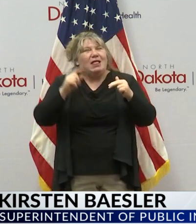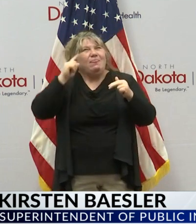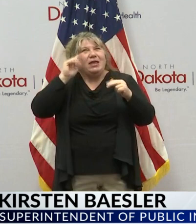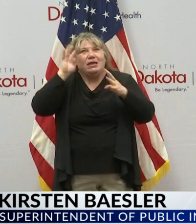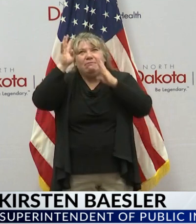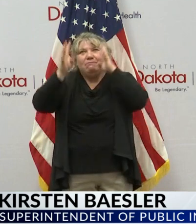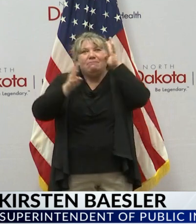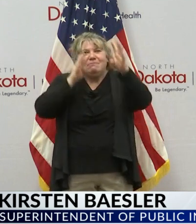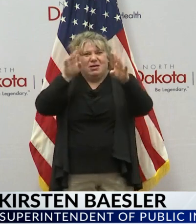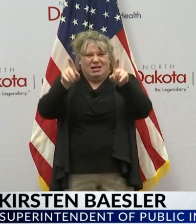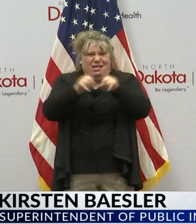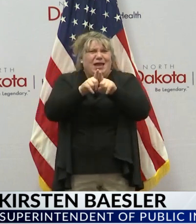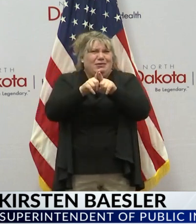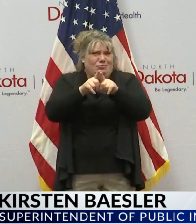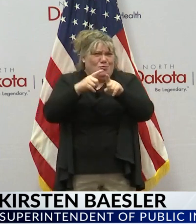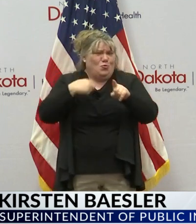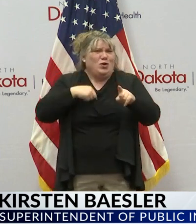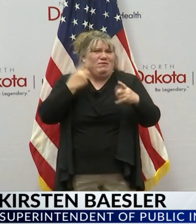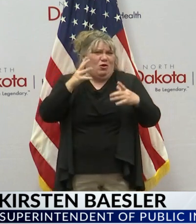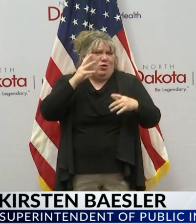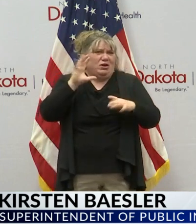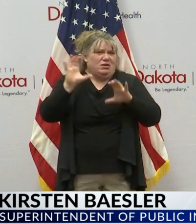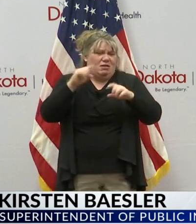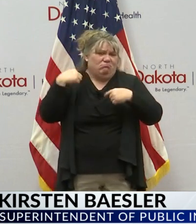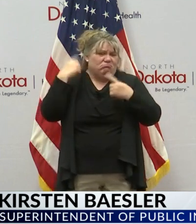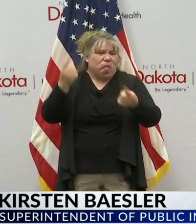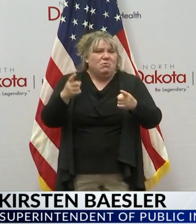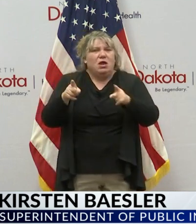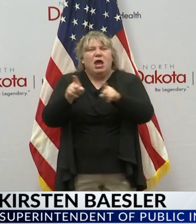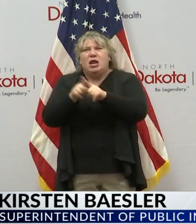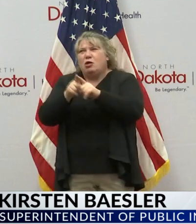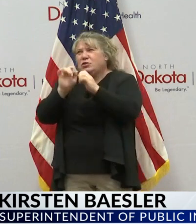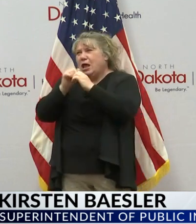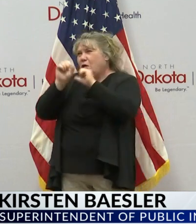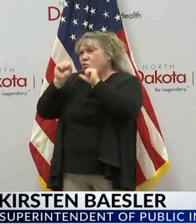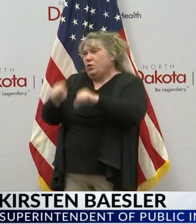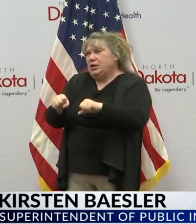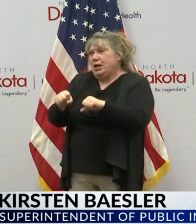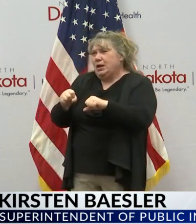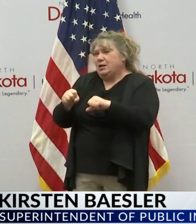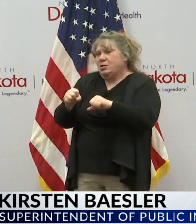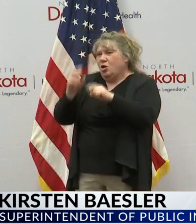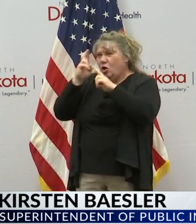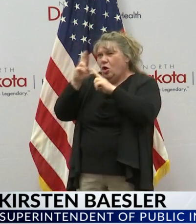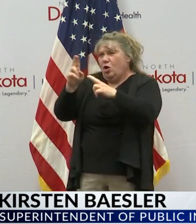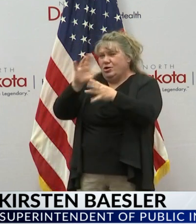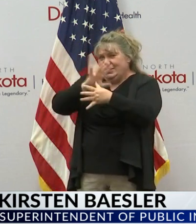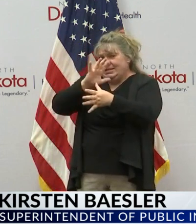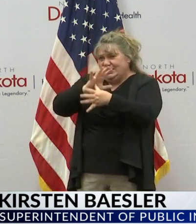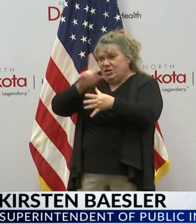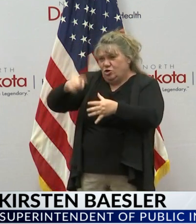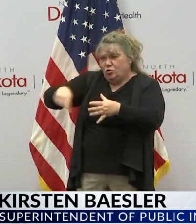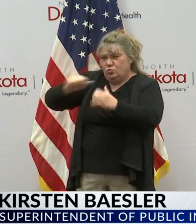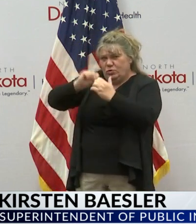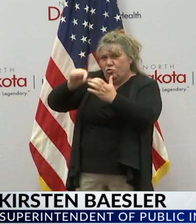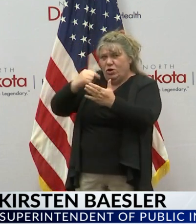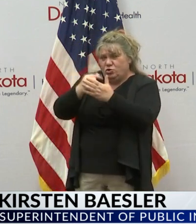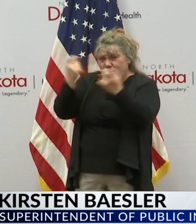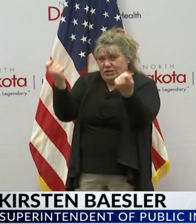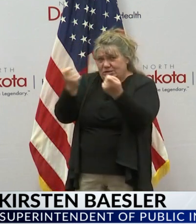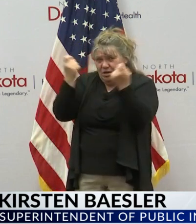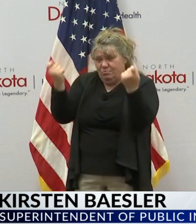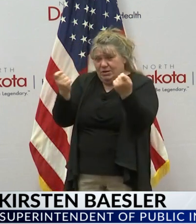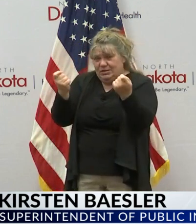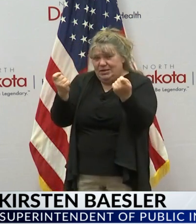innovatively like we have done throughout this, and also how we might be able to honor our seniors with graduation